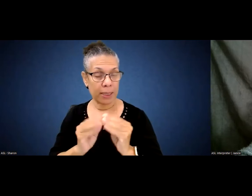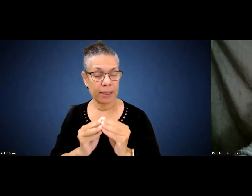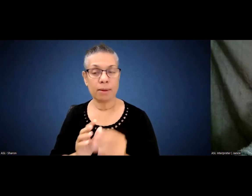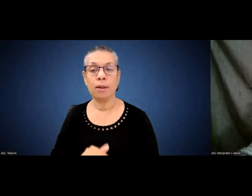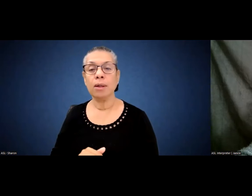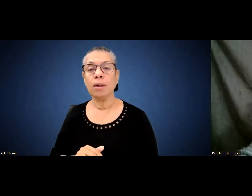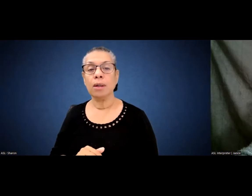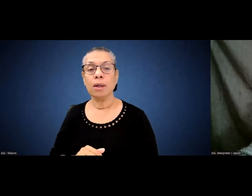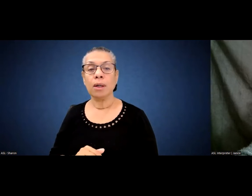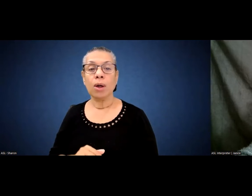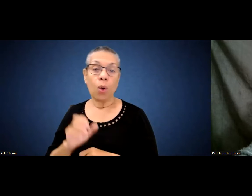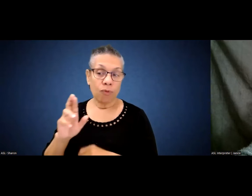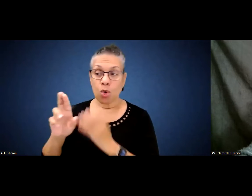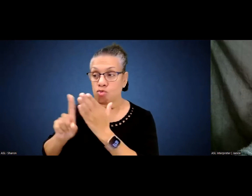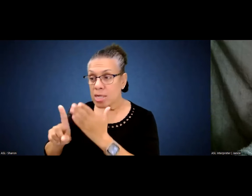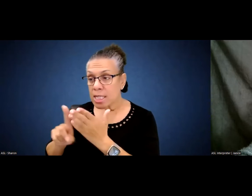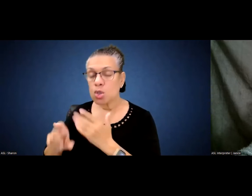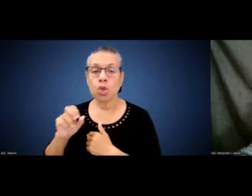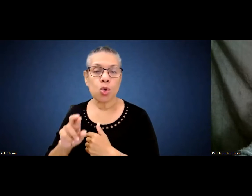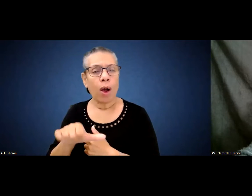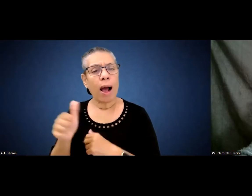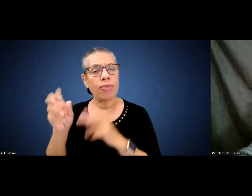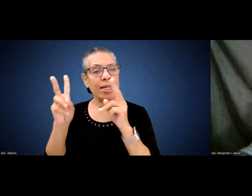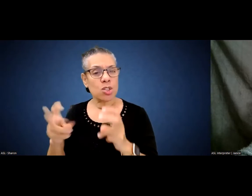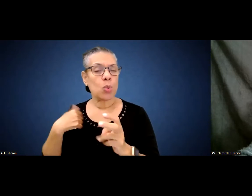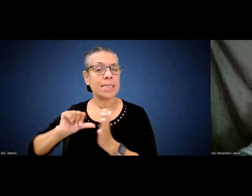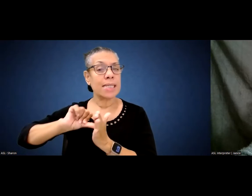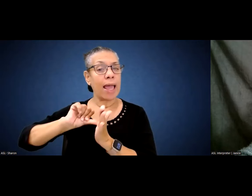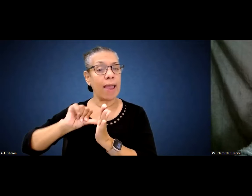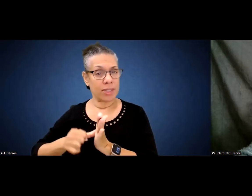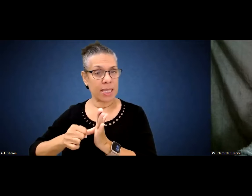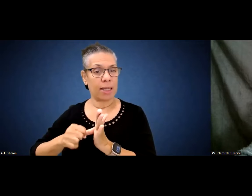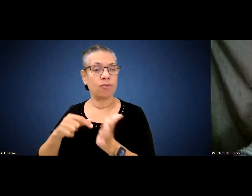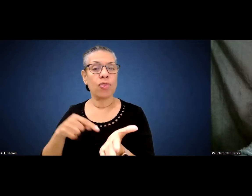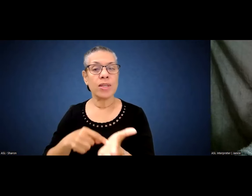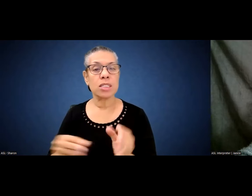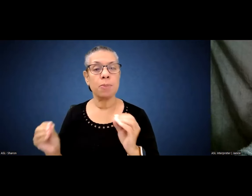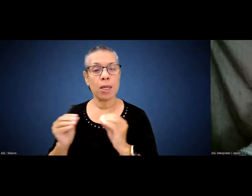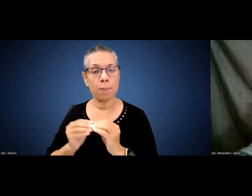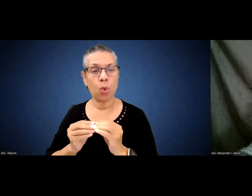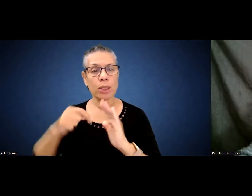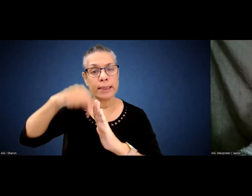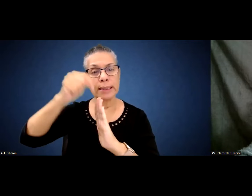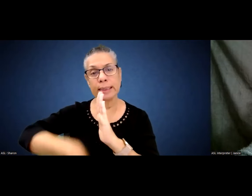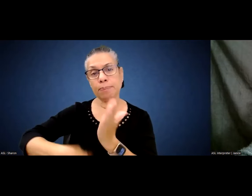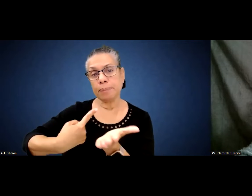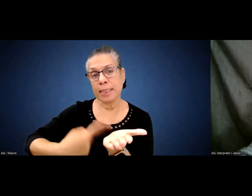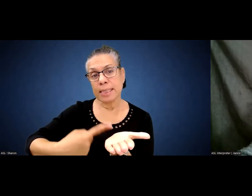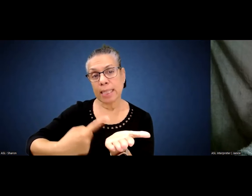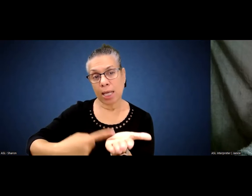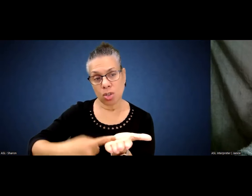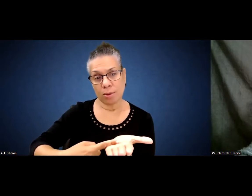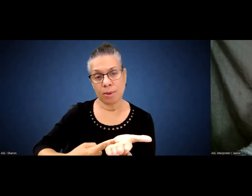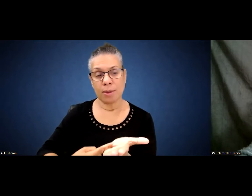research or issues that we need to highlight to make this a more concrete discussion, so that, as